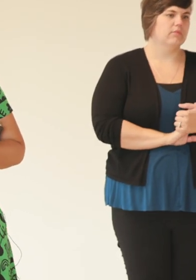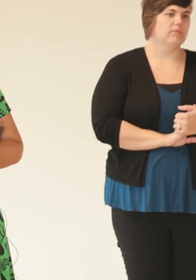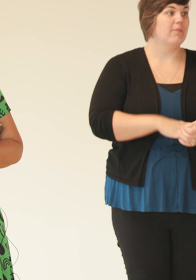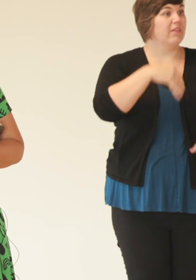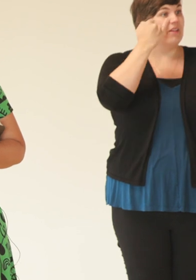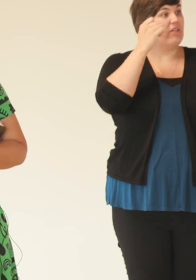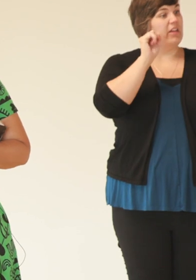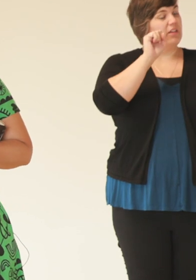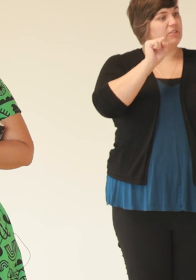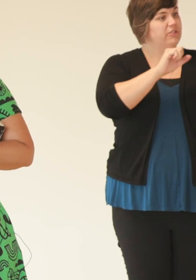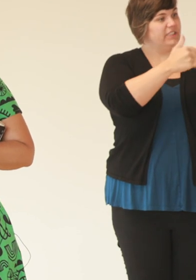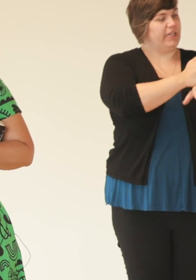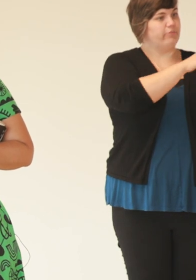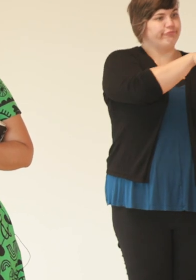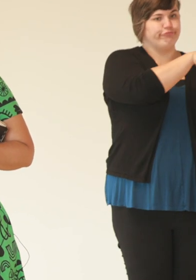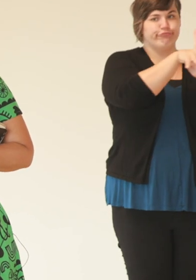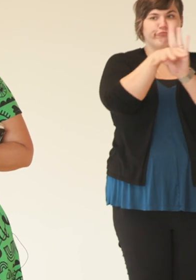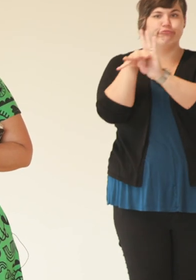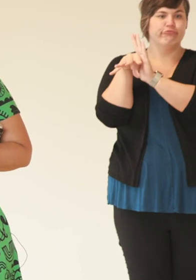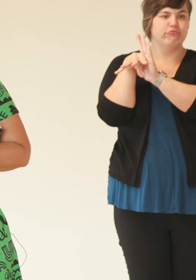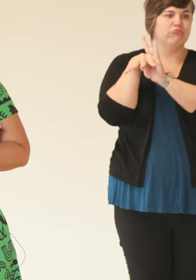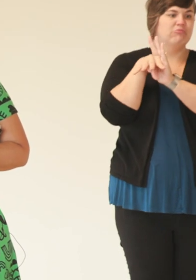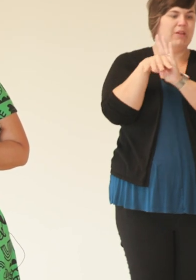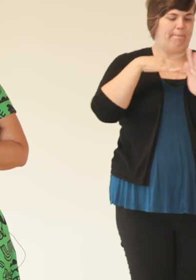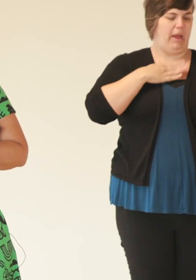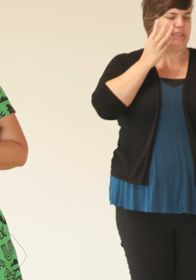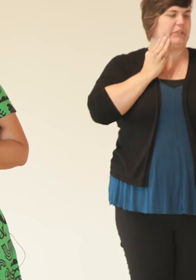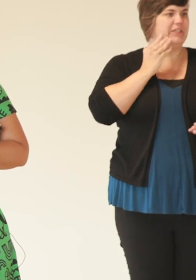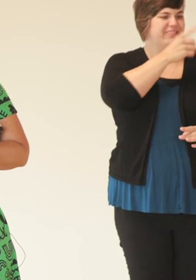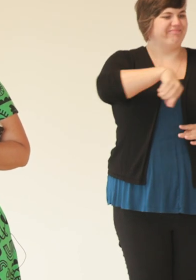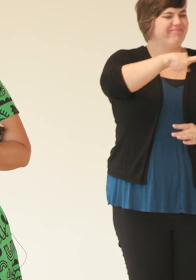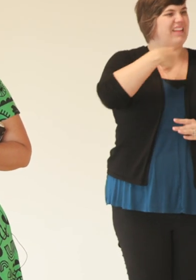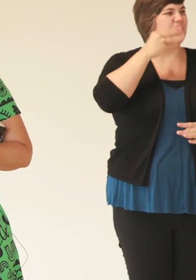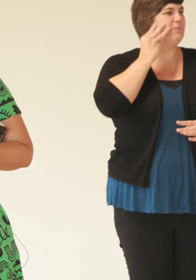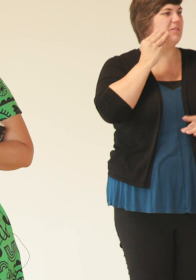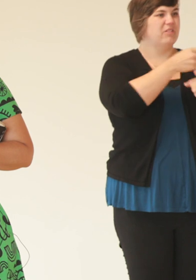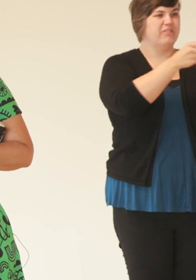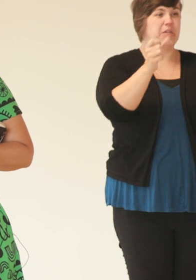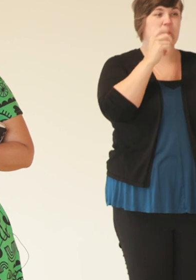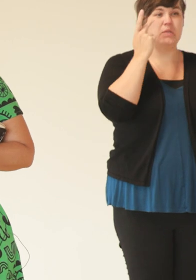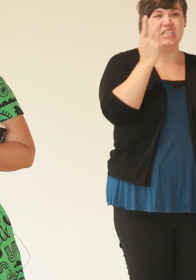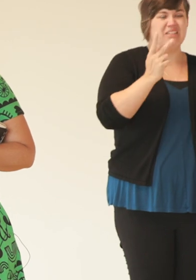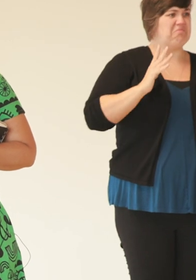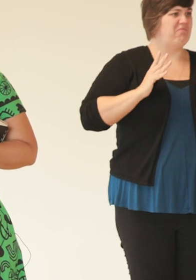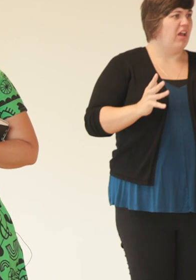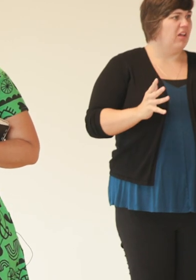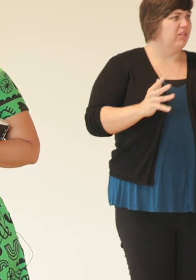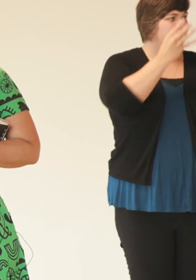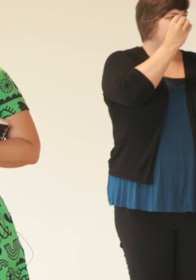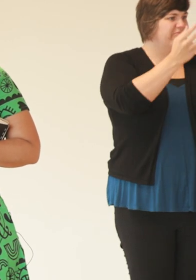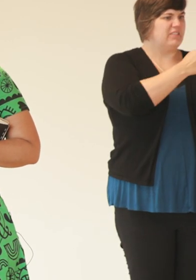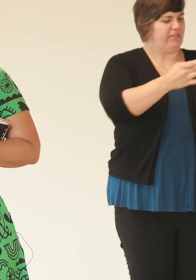nobody watches it and they get the experience and I get the experience, that'll be great. But I think it needs to be more than that.